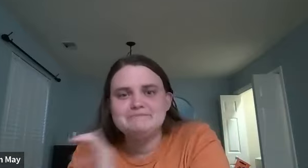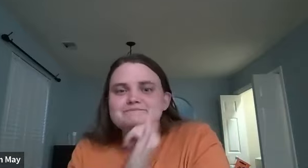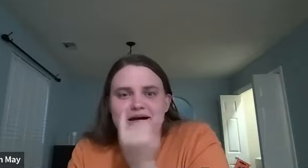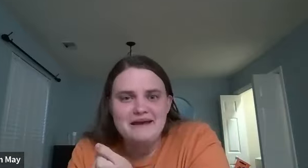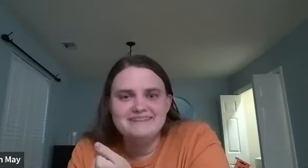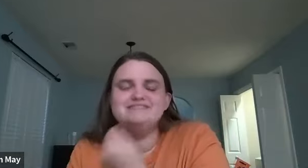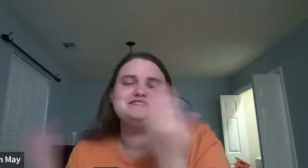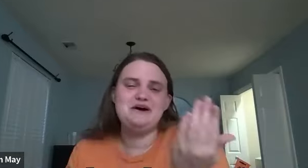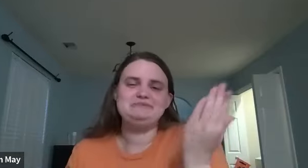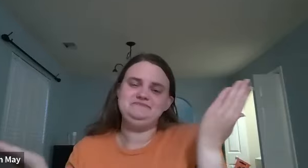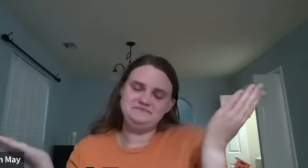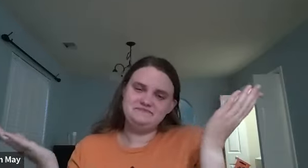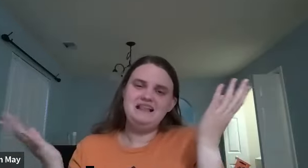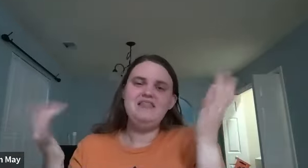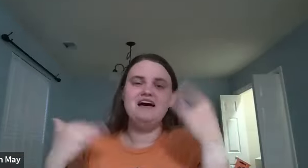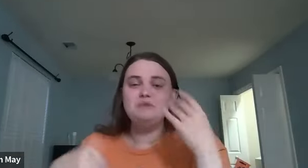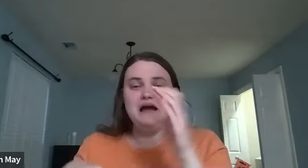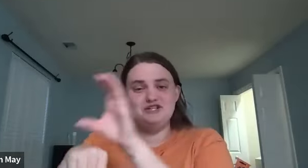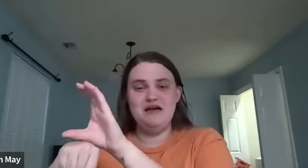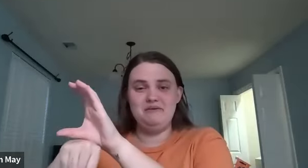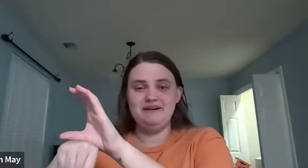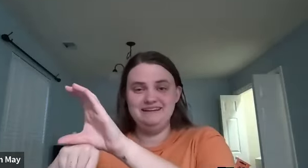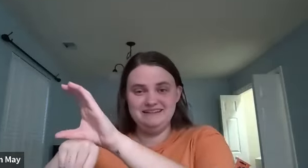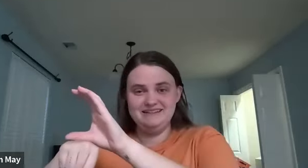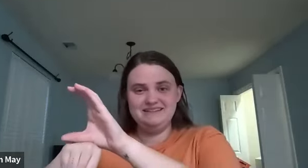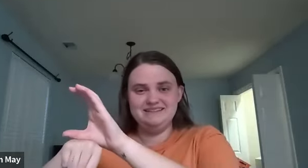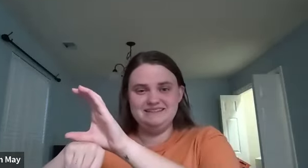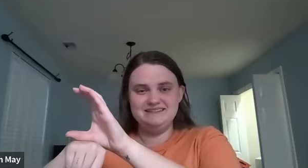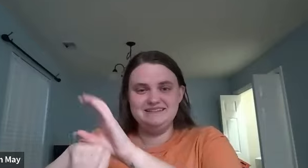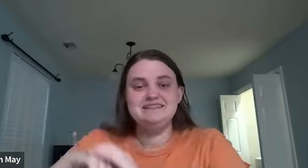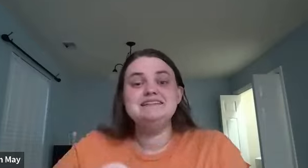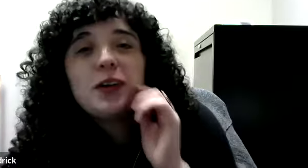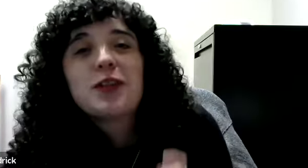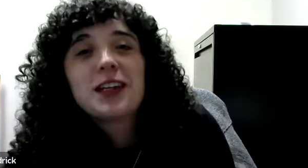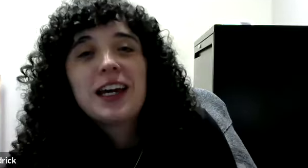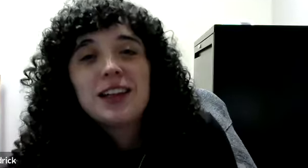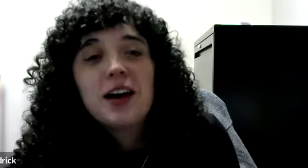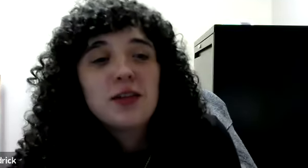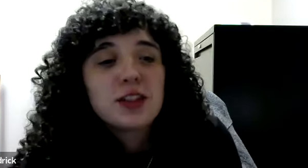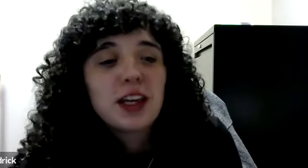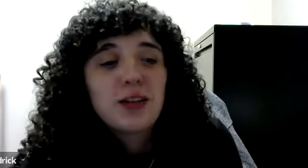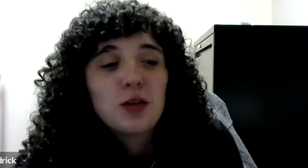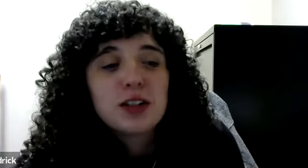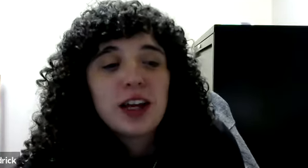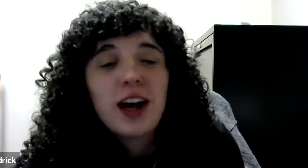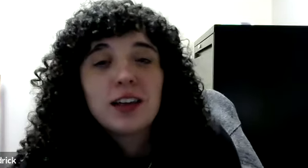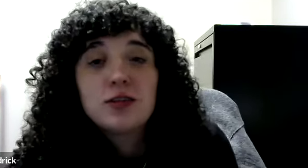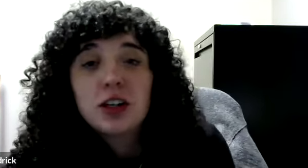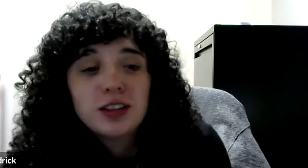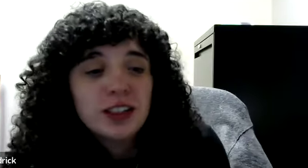my bad. So that's why I show that one. What's the word for like love? So like if you were to say, I love chocolate